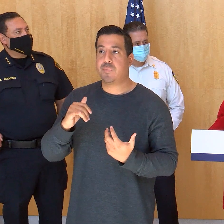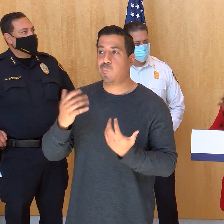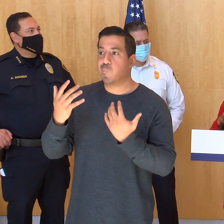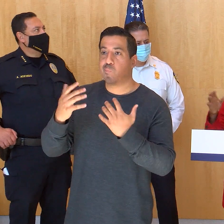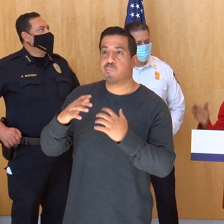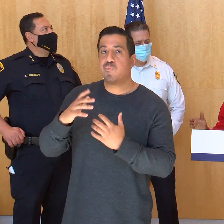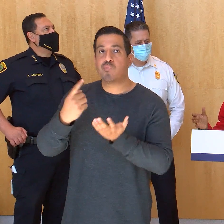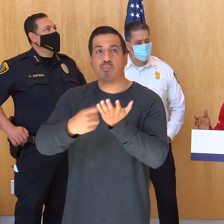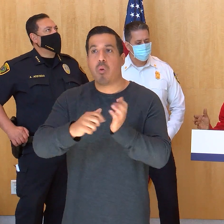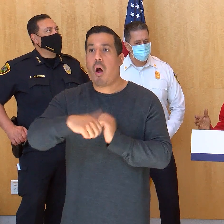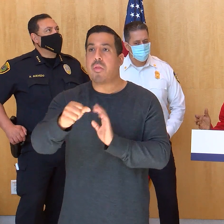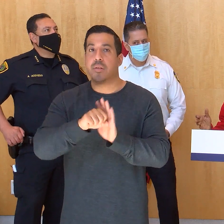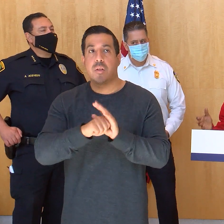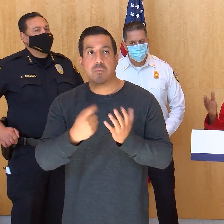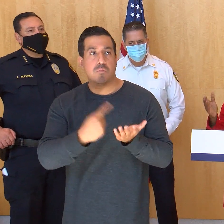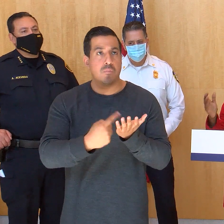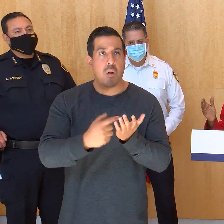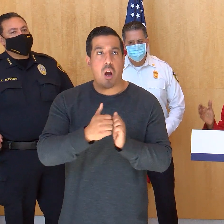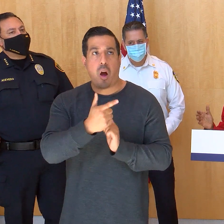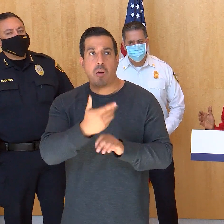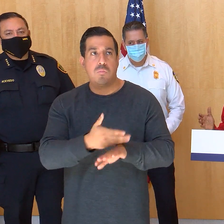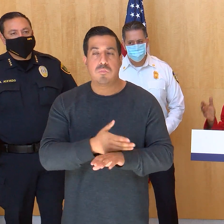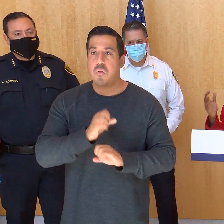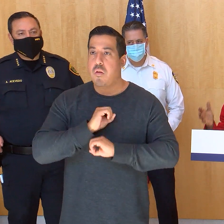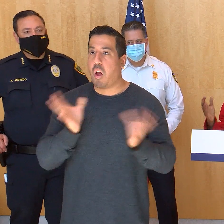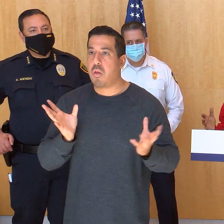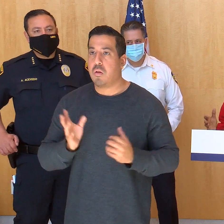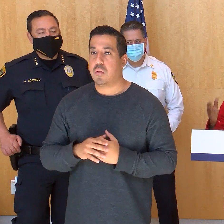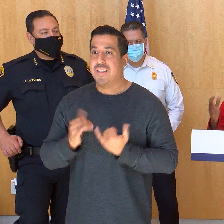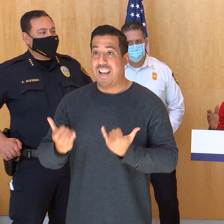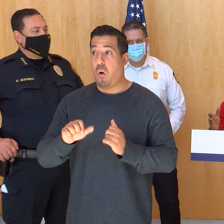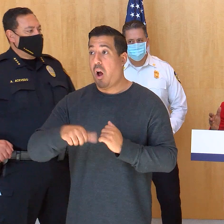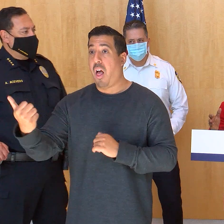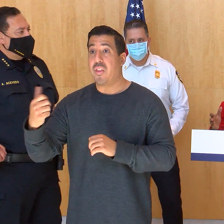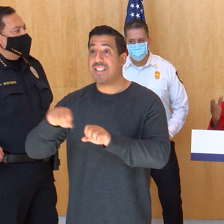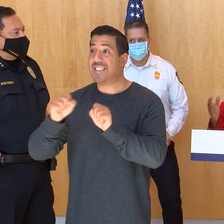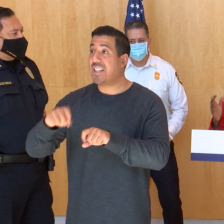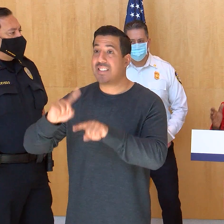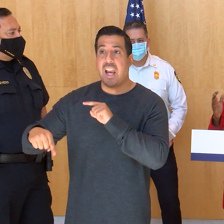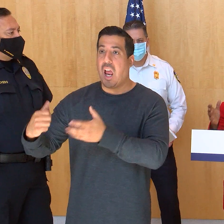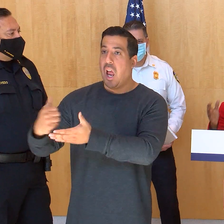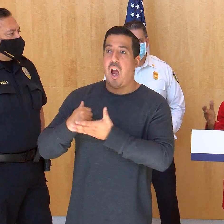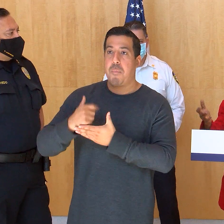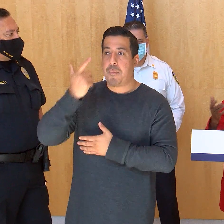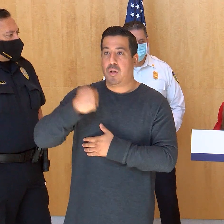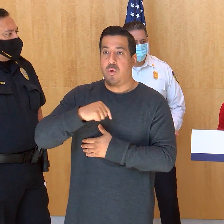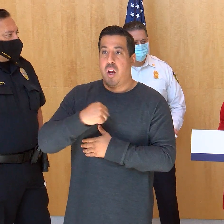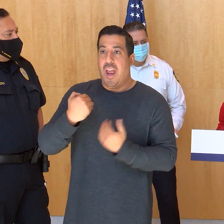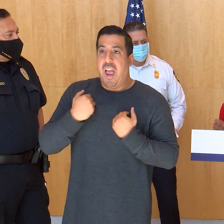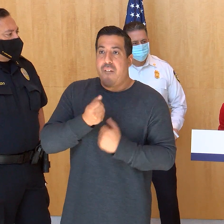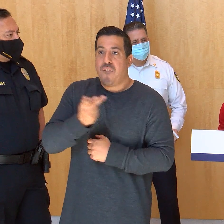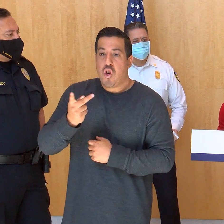intermingle with surrounding states. So it makes it very difficult for surrounding states to help us because we have very few